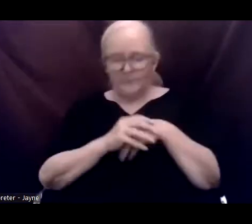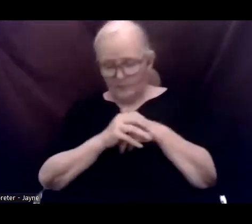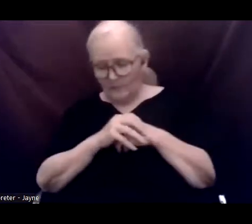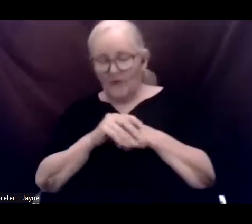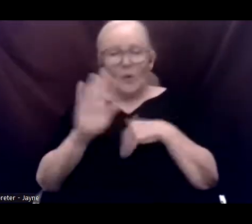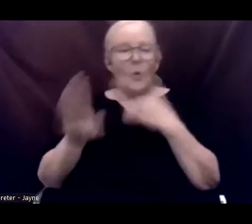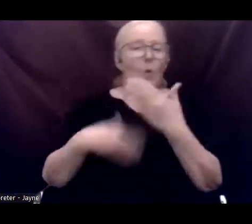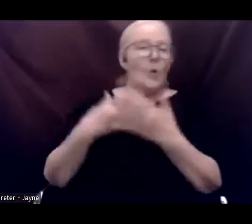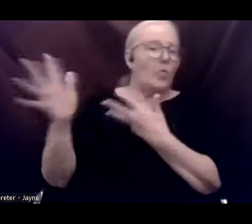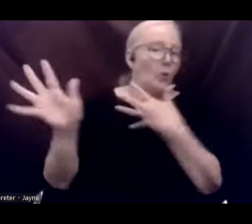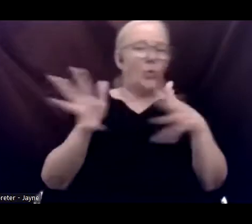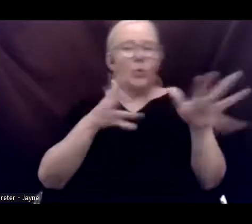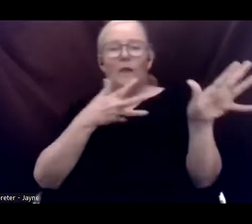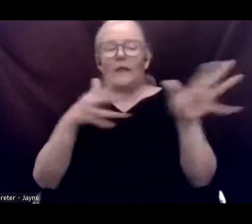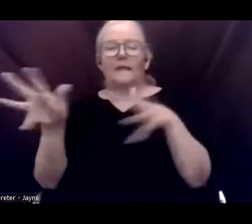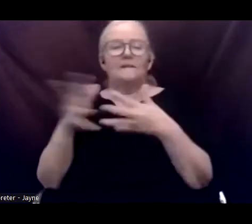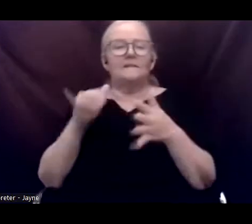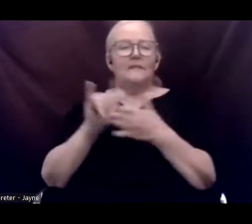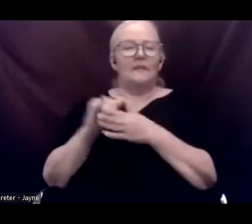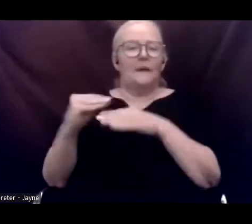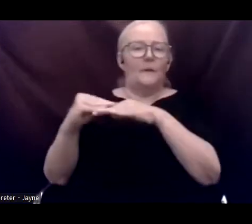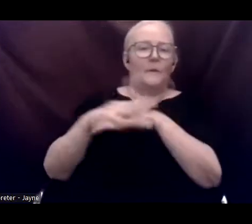winds we blossom by.